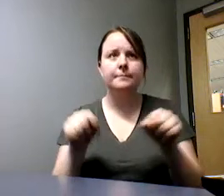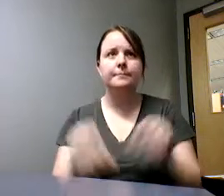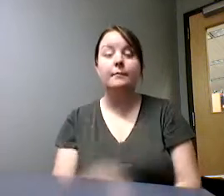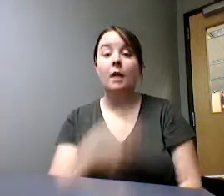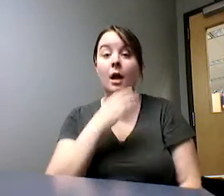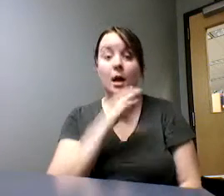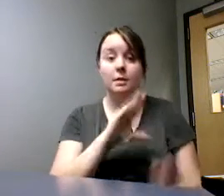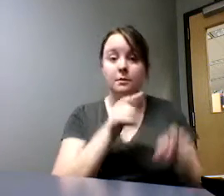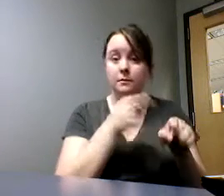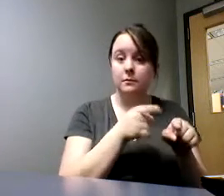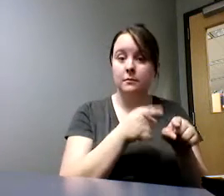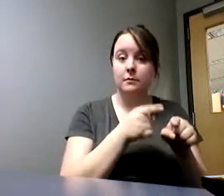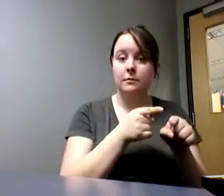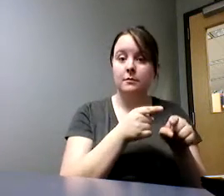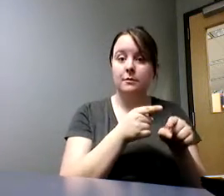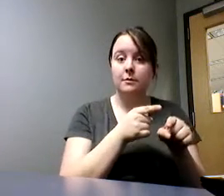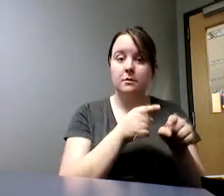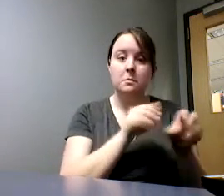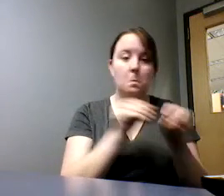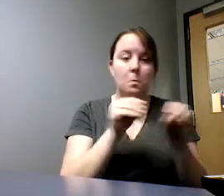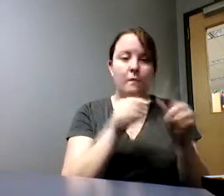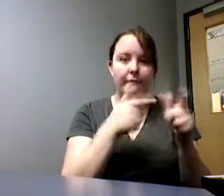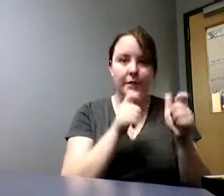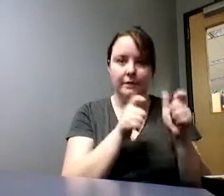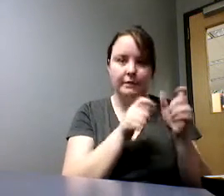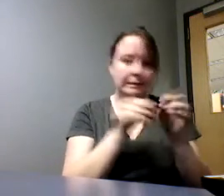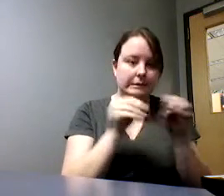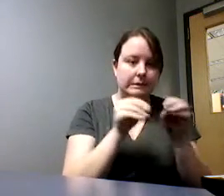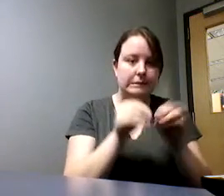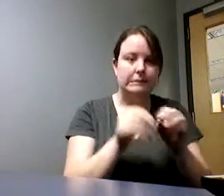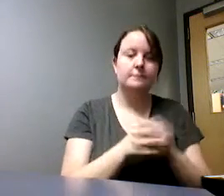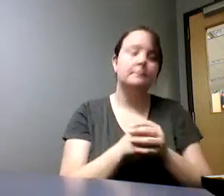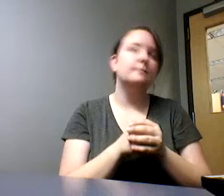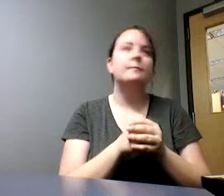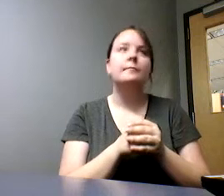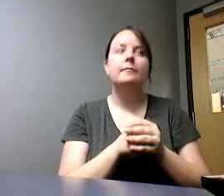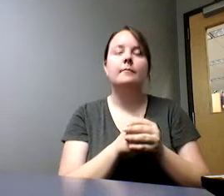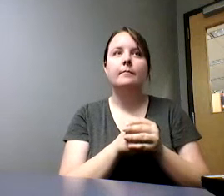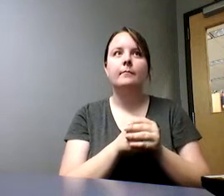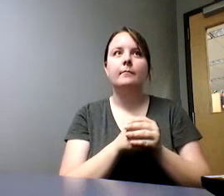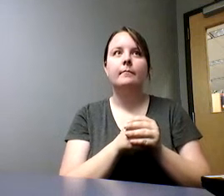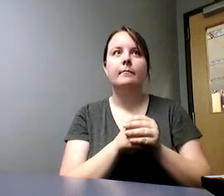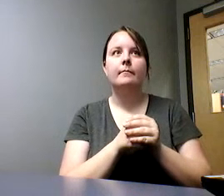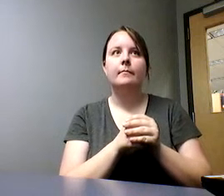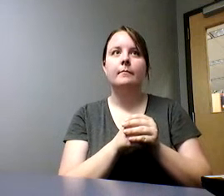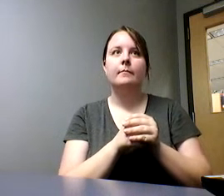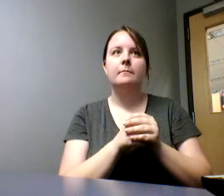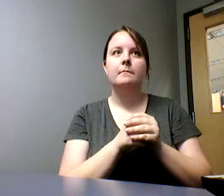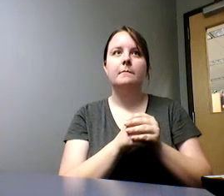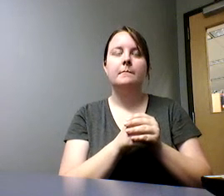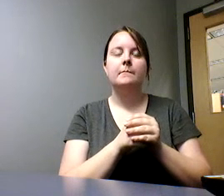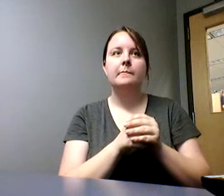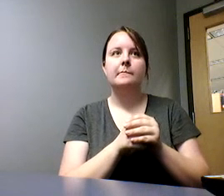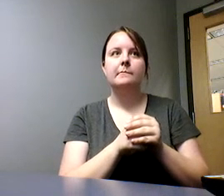faster. They're moving faster. So they're more active to get whatever you're trying to get off that